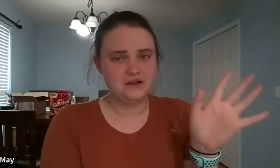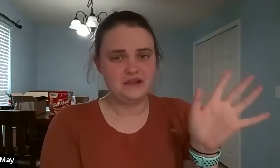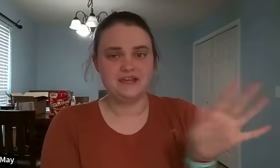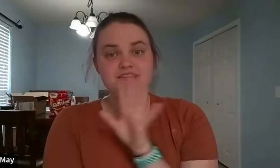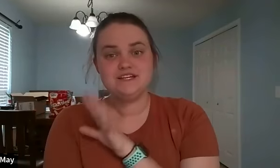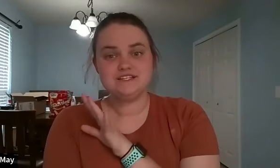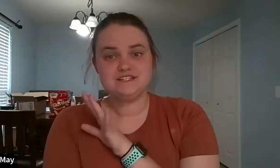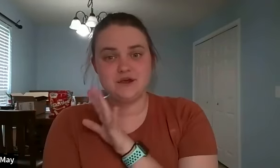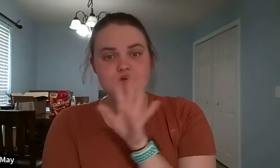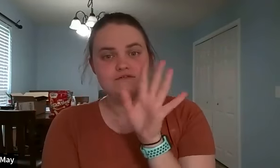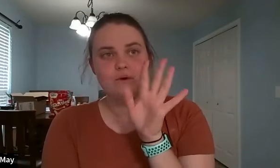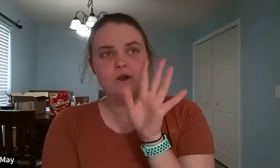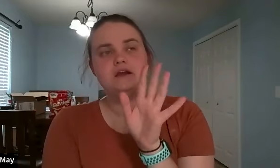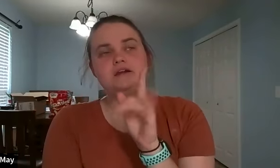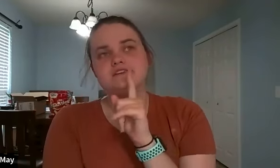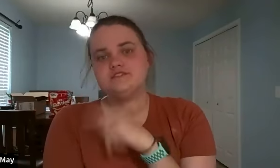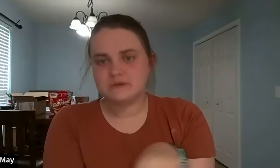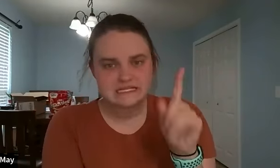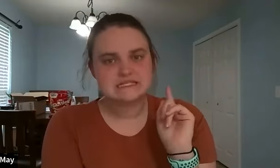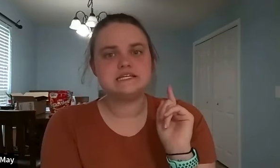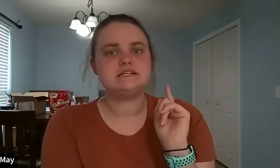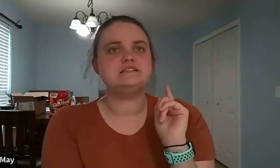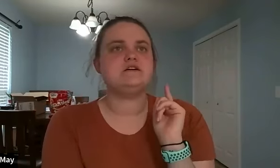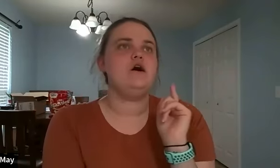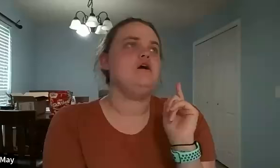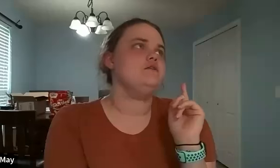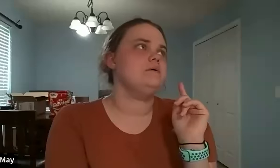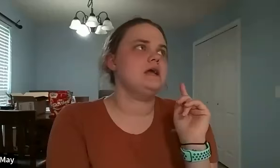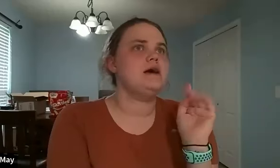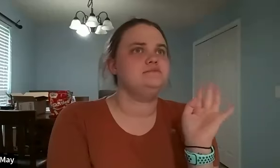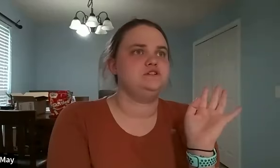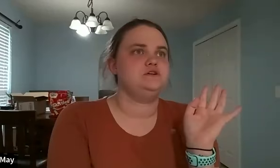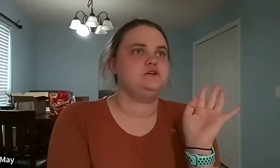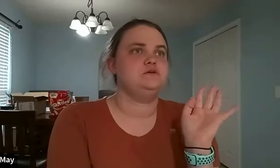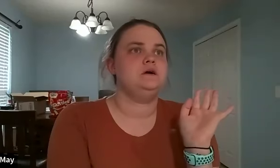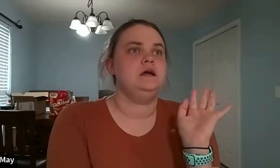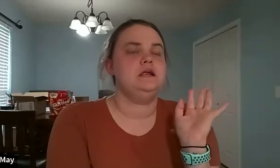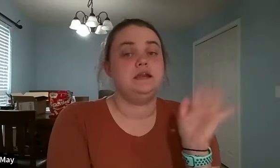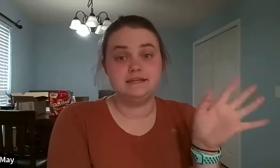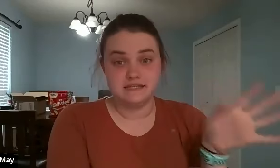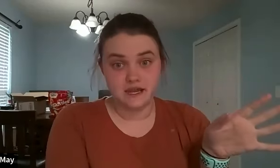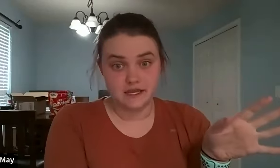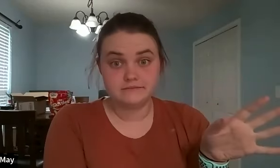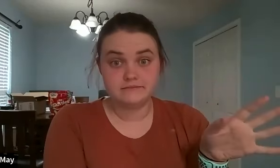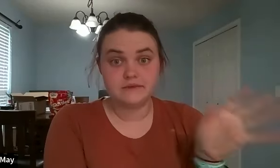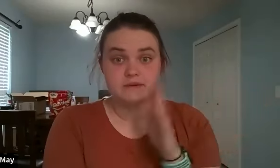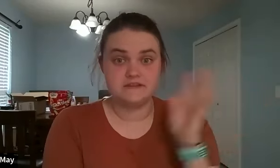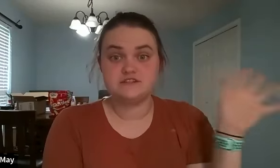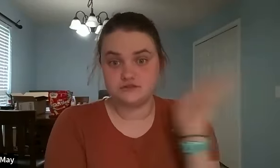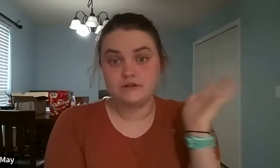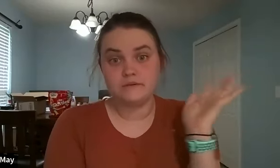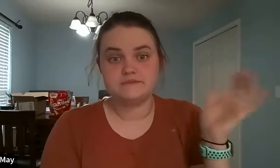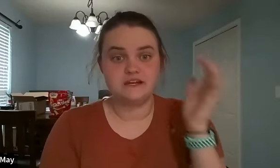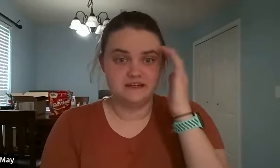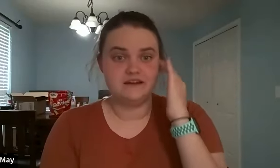Okay, so for 26 all the way up to 99. I mean, this goes all the way up to 99.